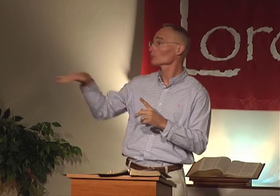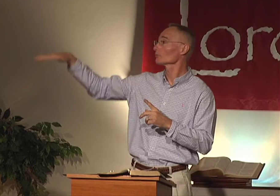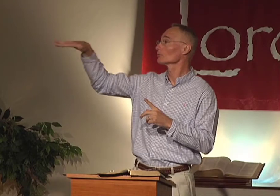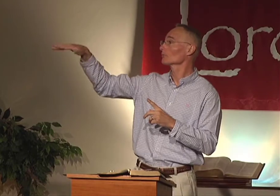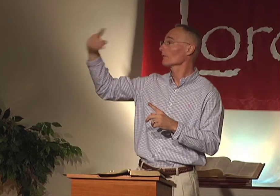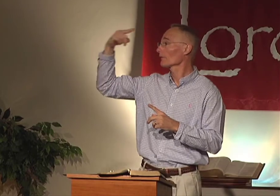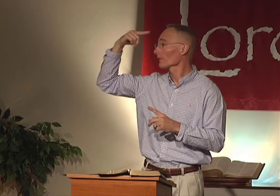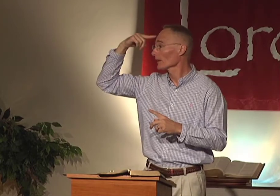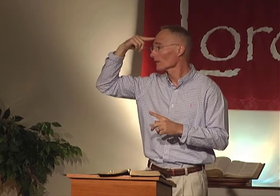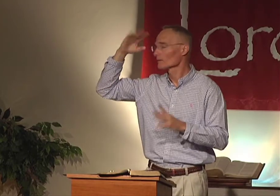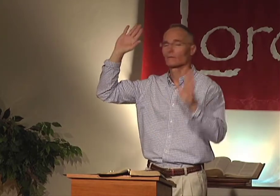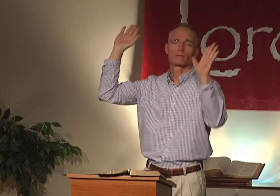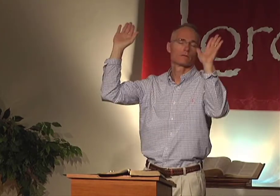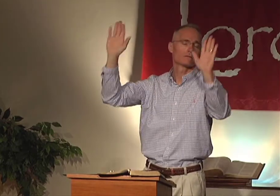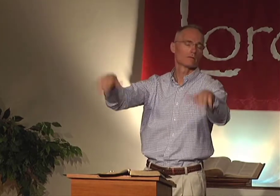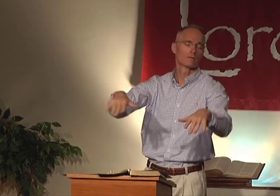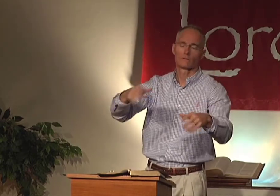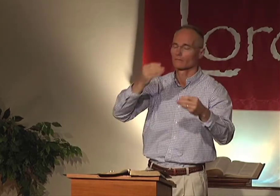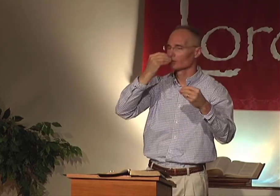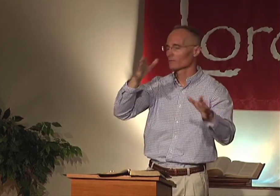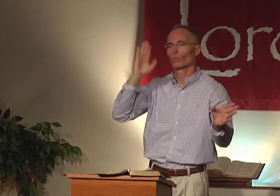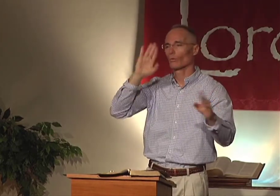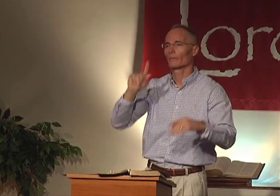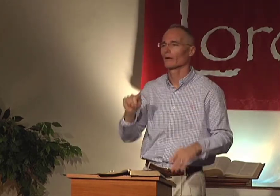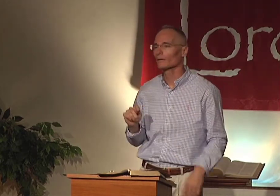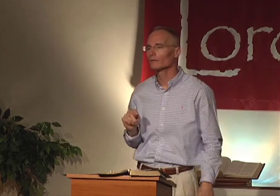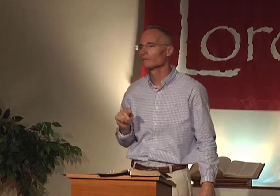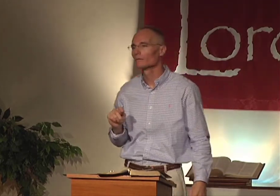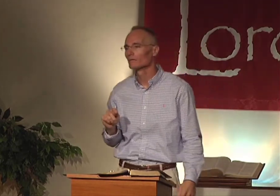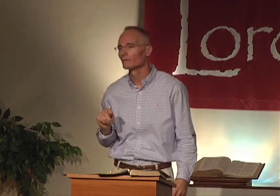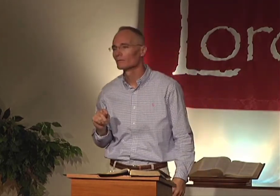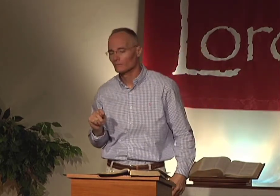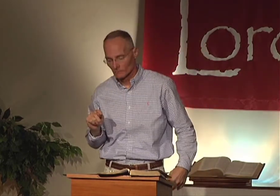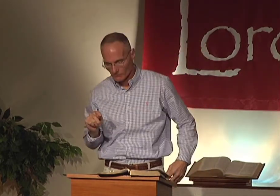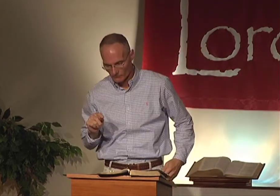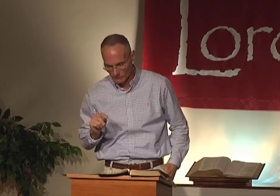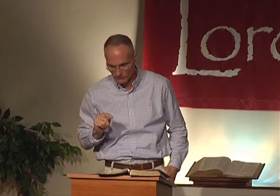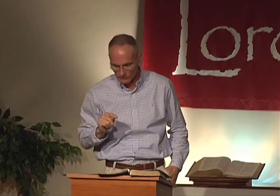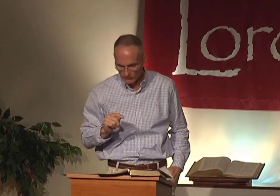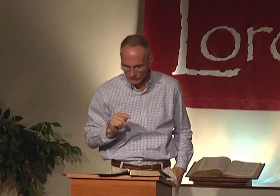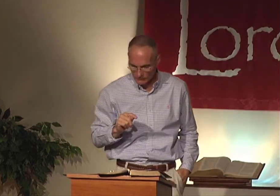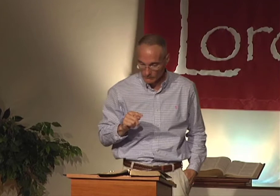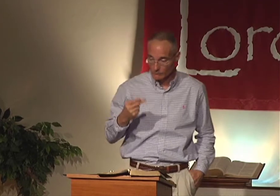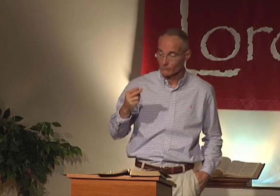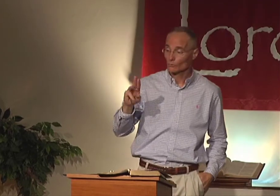So what the culture out there thinks, don't worry about it.